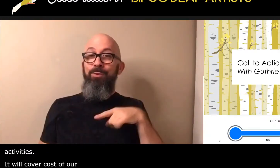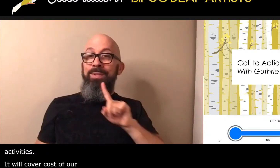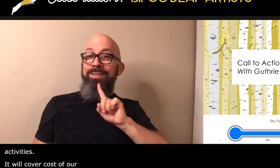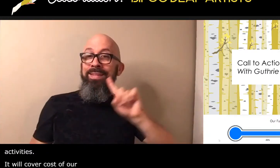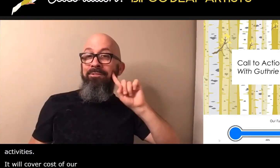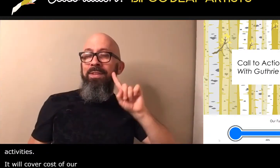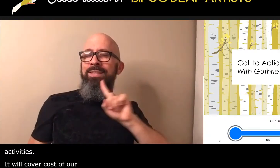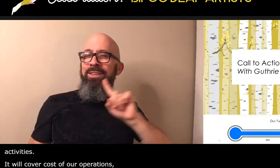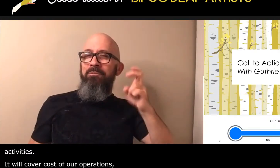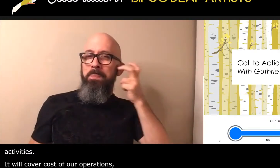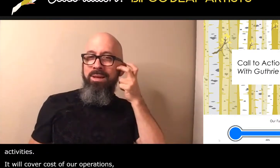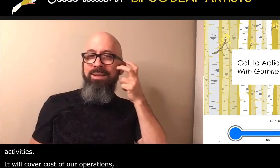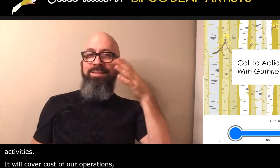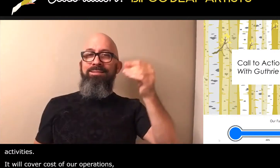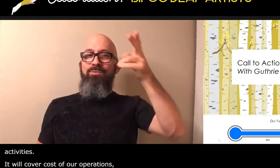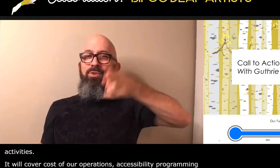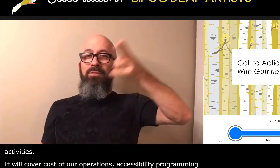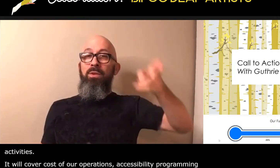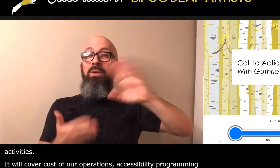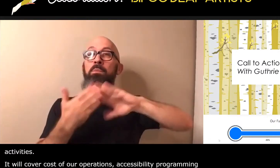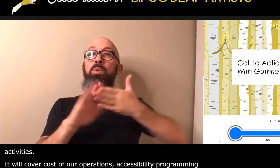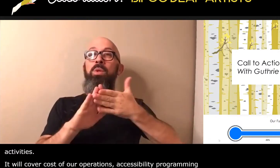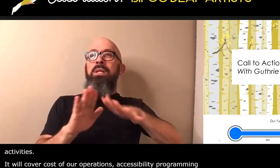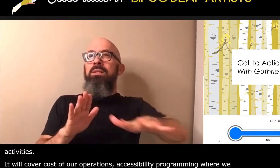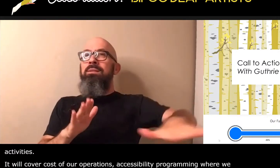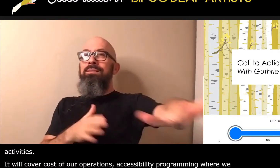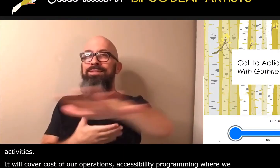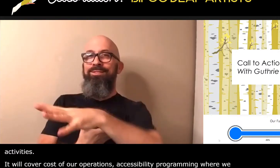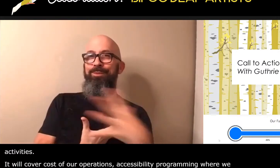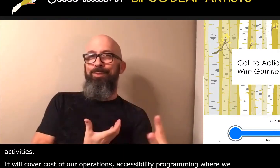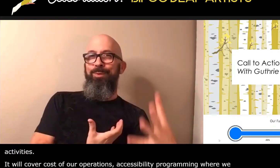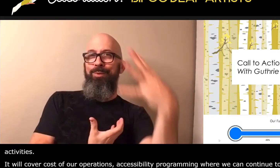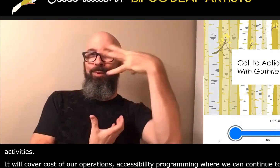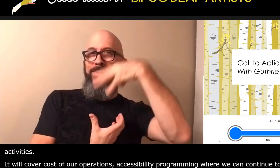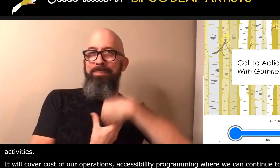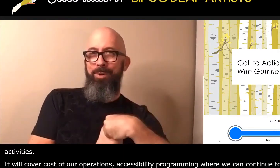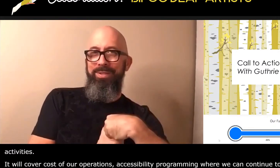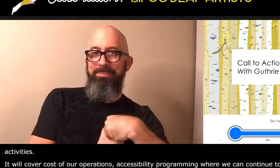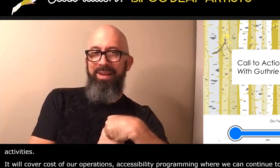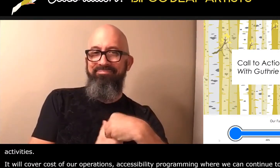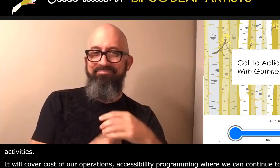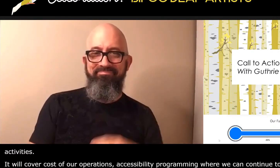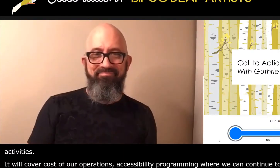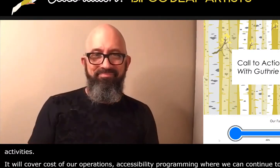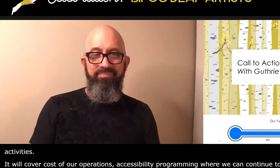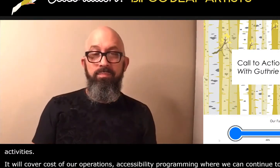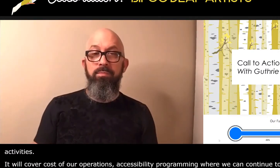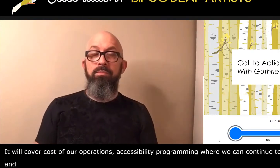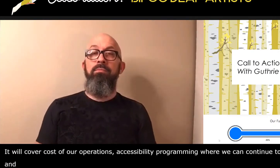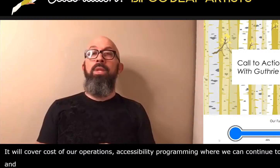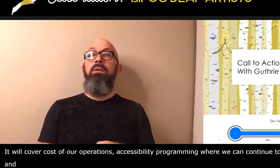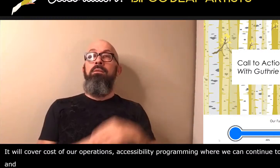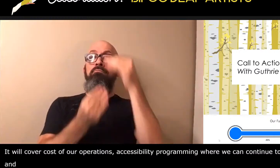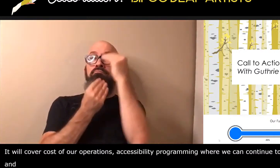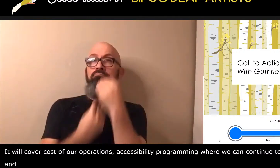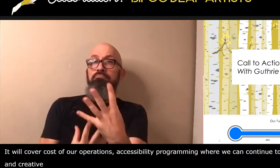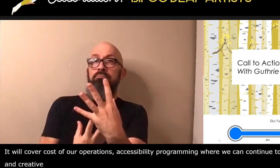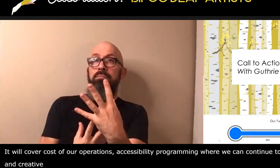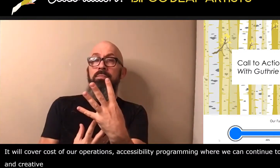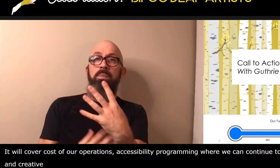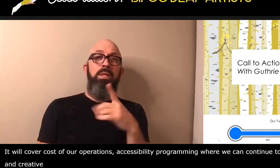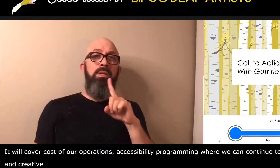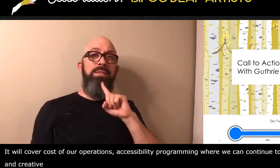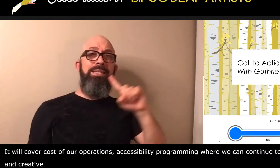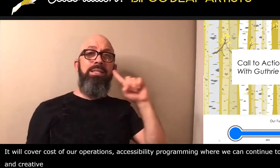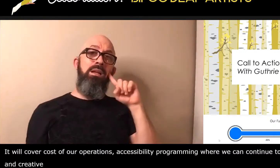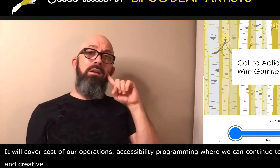accessibility, programming, where we can continue to offer cultural, accessible, and creative events that are